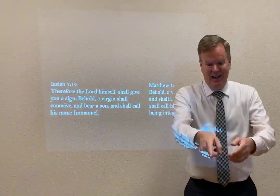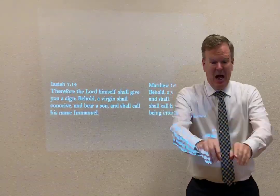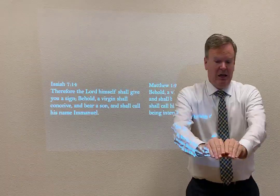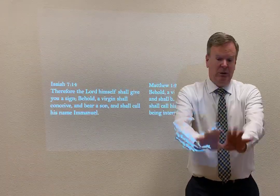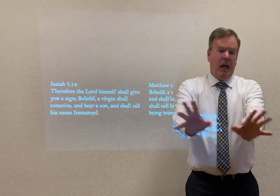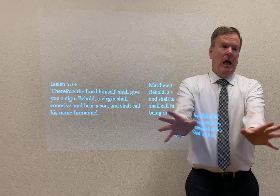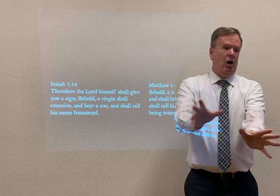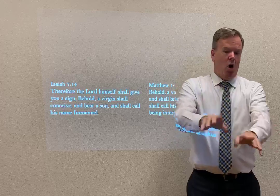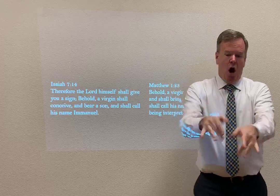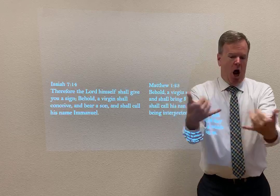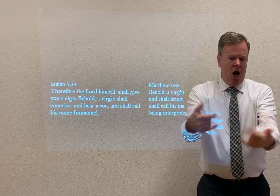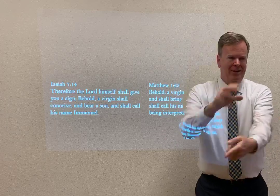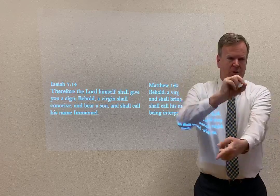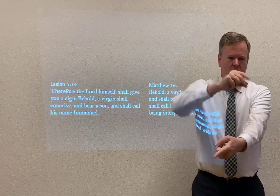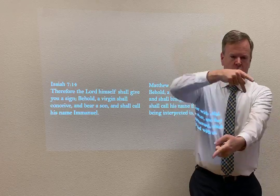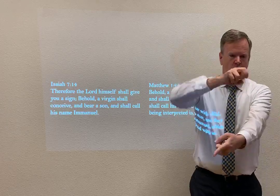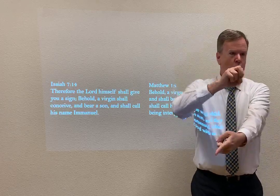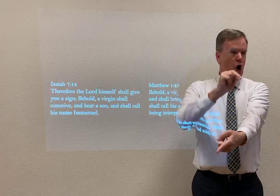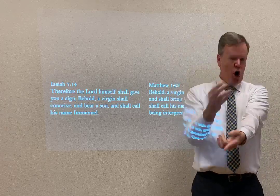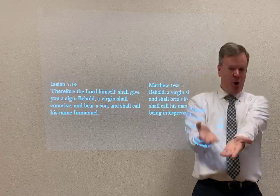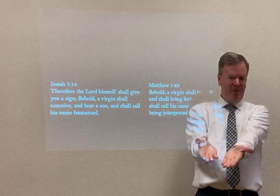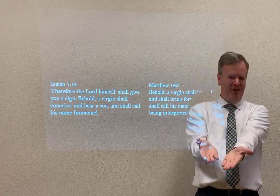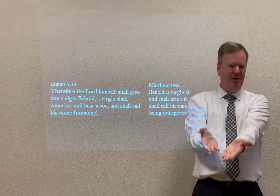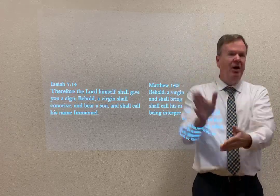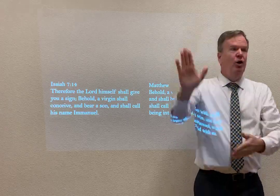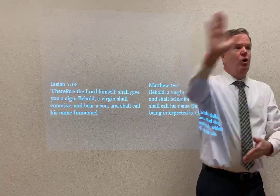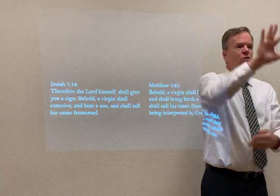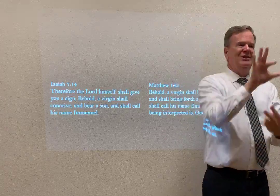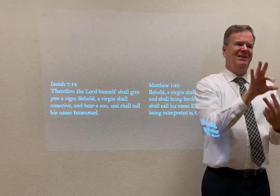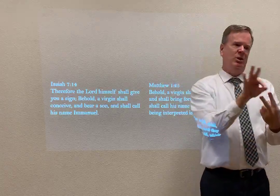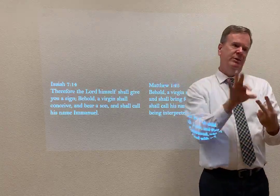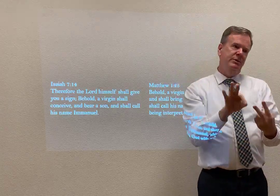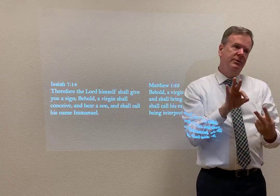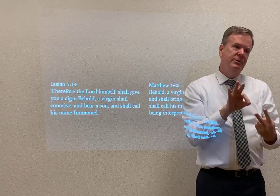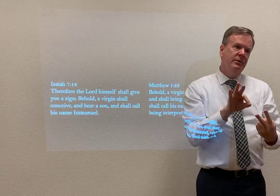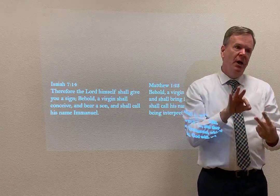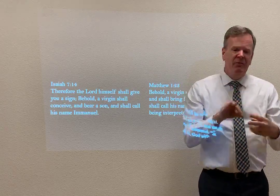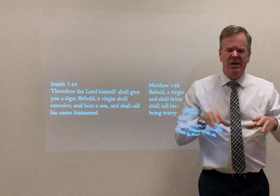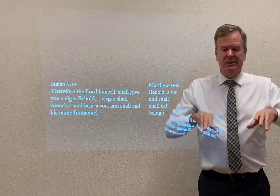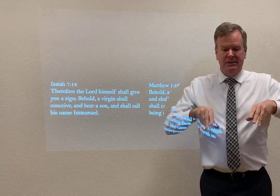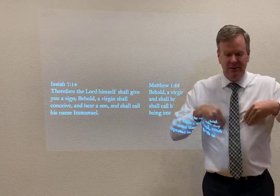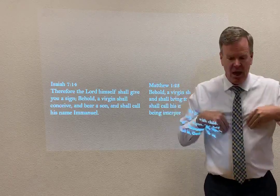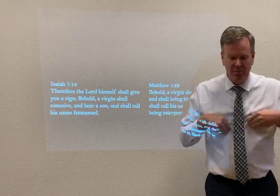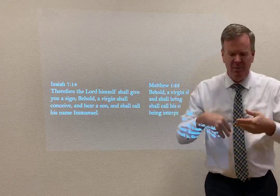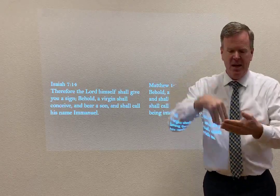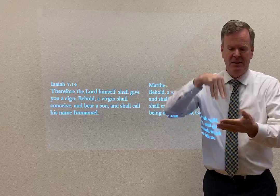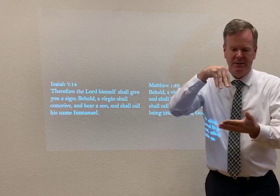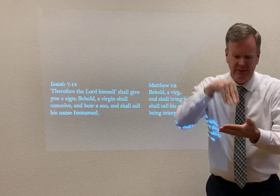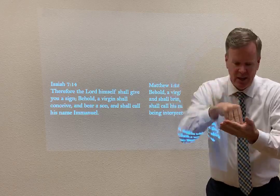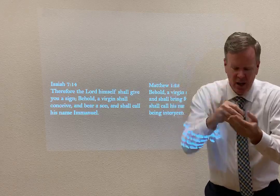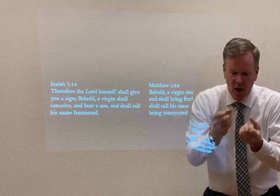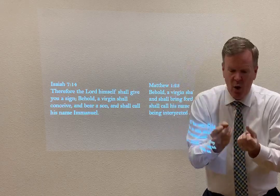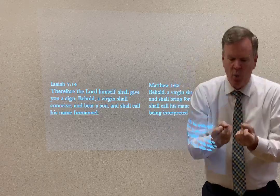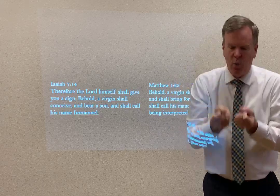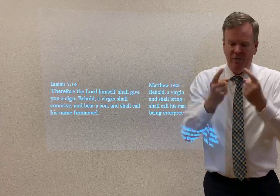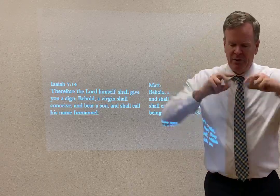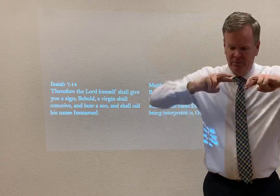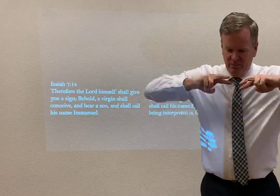truth, right? Because this Bible says it clearly. It's an open book. You can read it at any point. But it's ultimately a choice to accept it, to understand